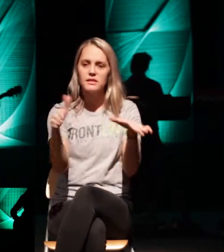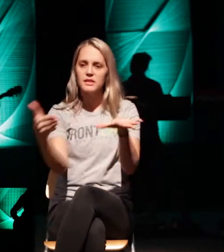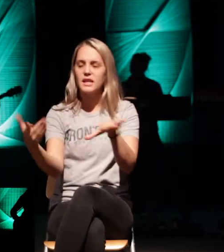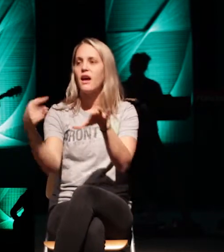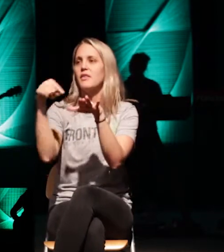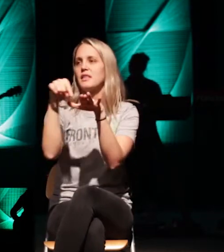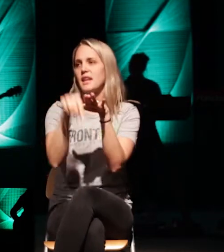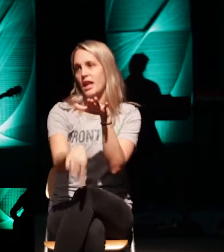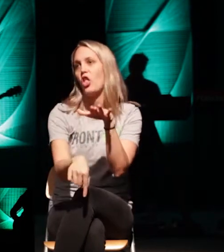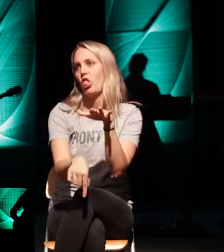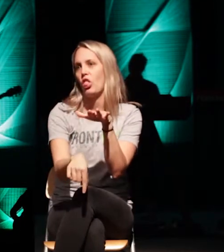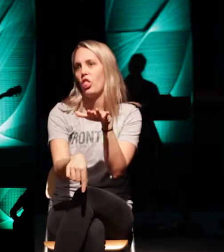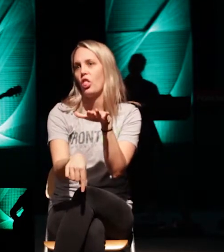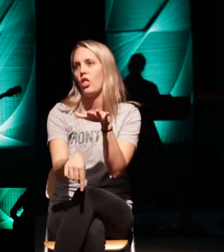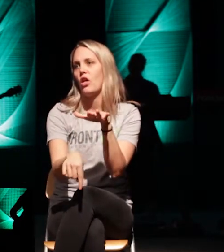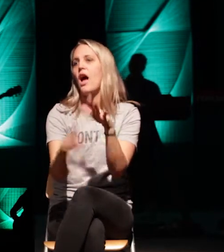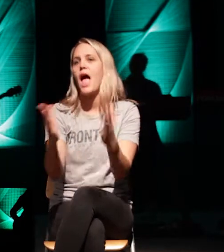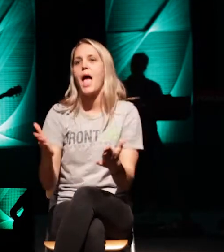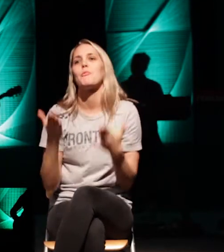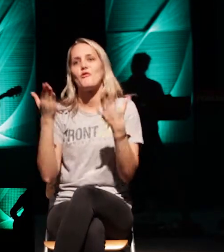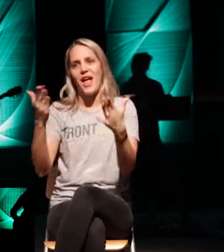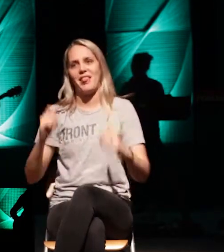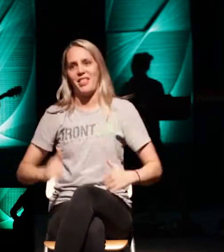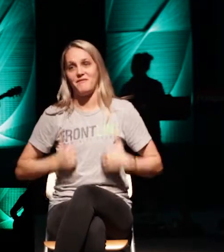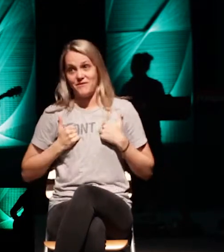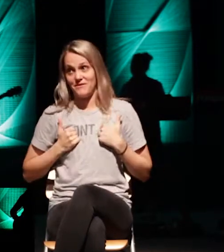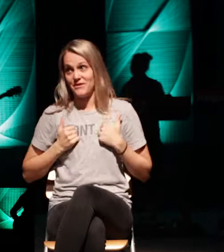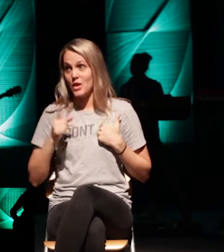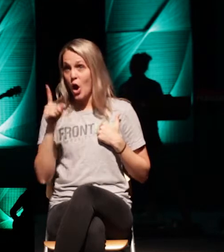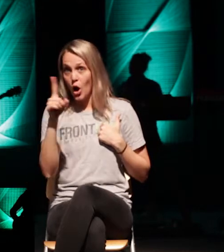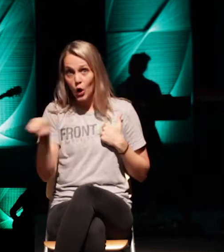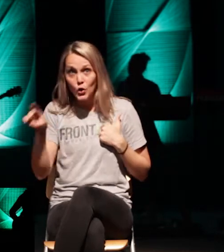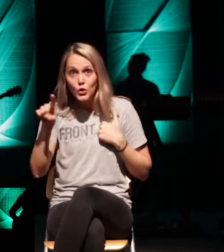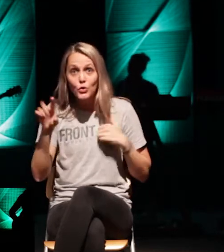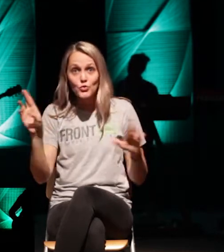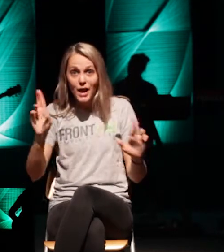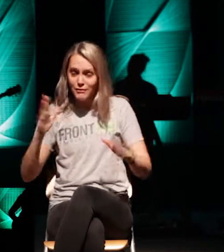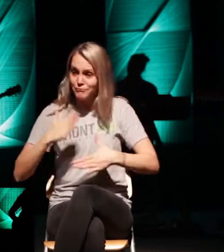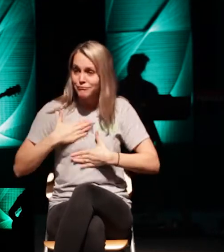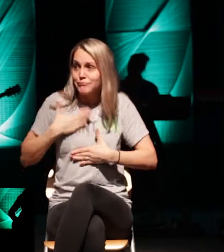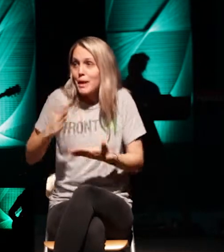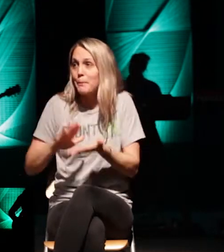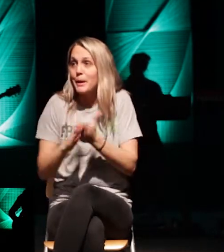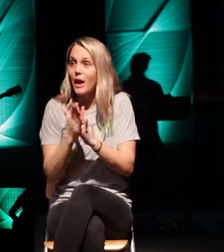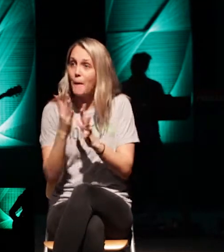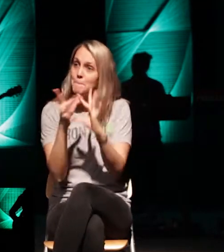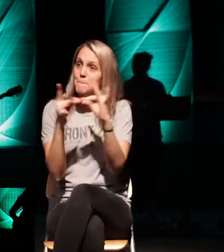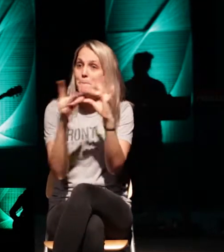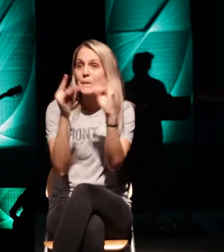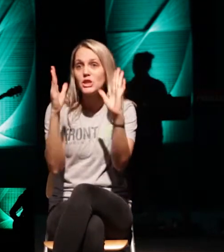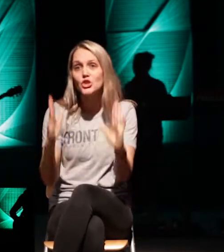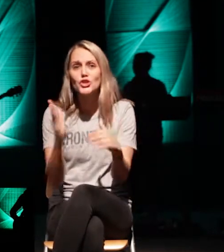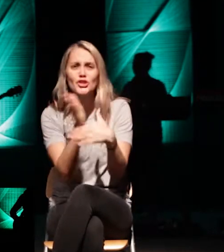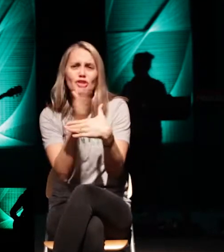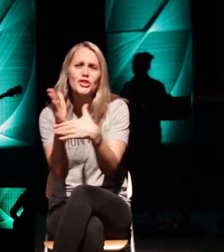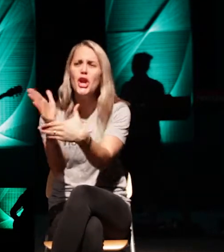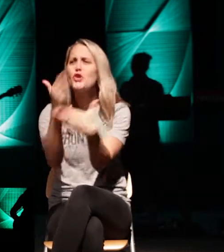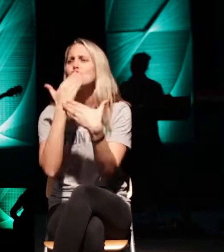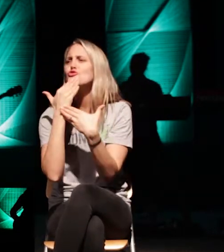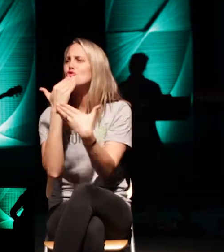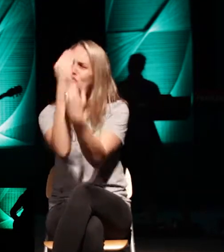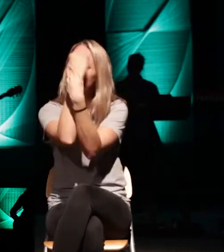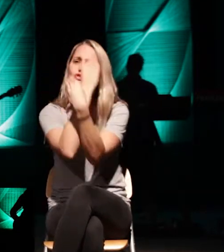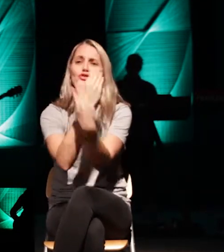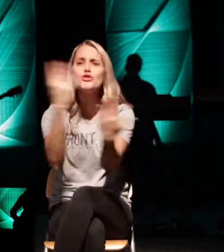bring life. Are you willing to be a messenger of his, to share that good news that